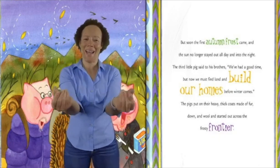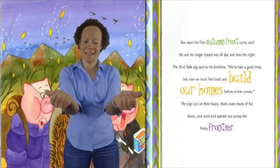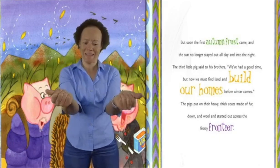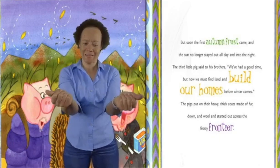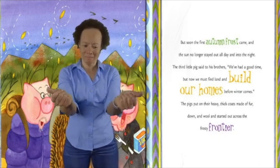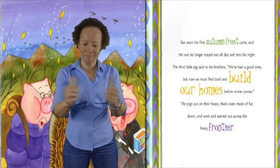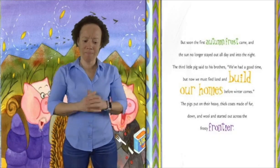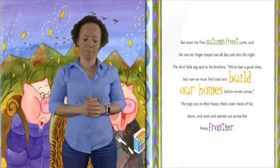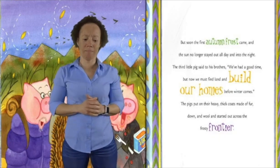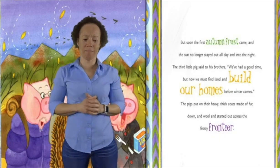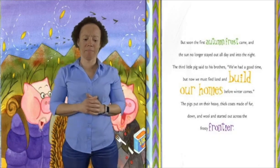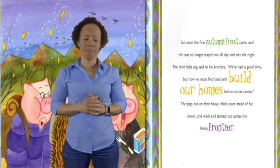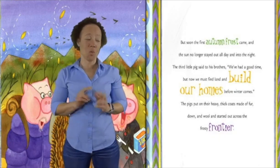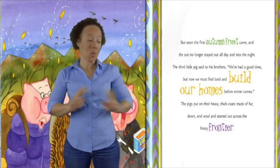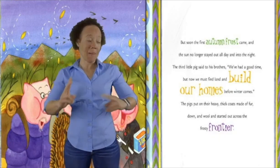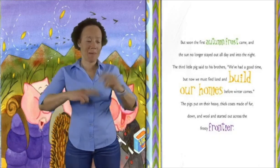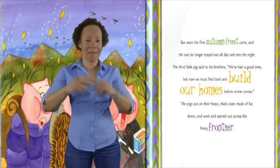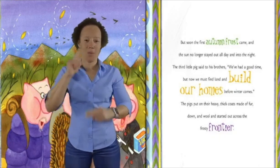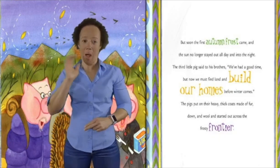homes before winter comes."